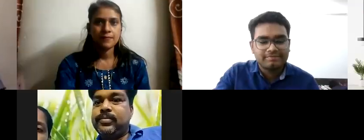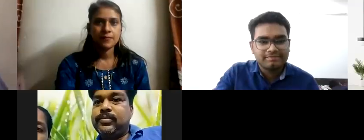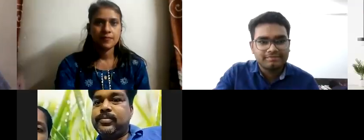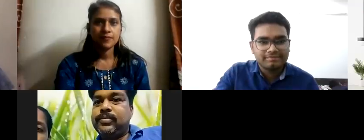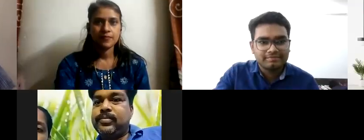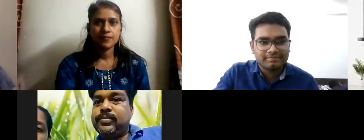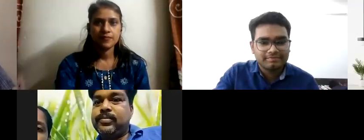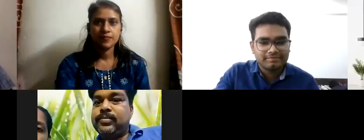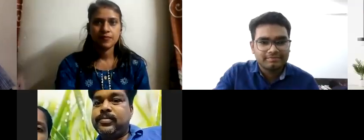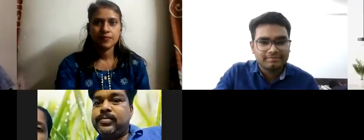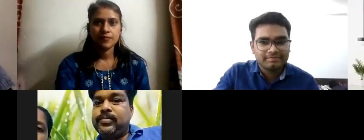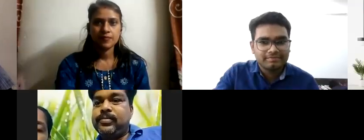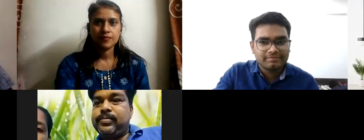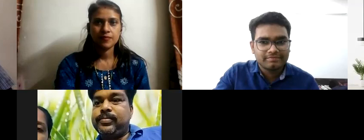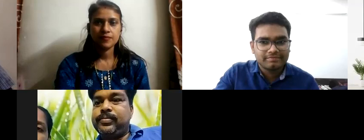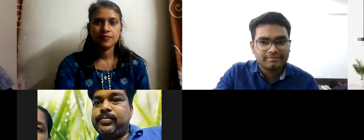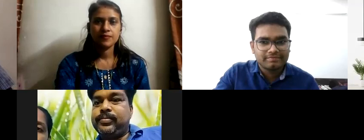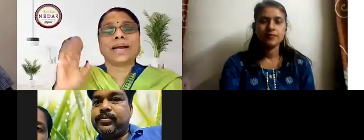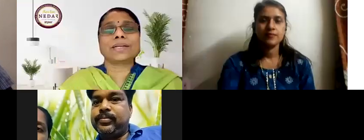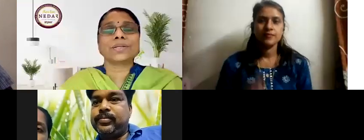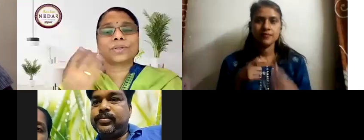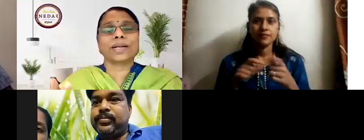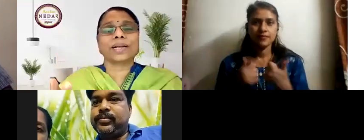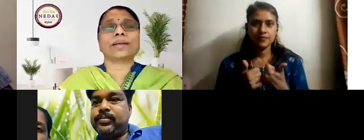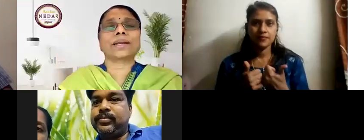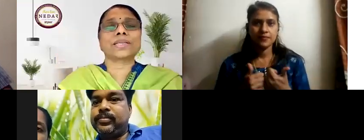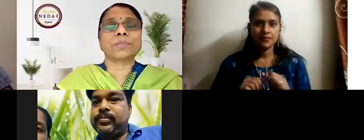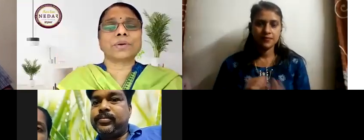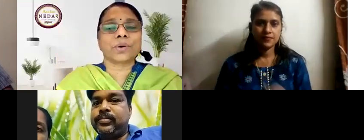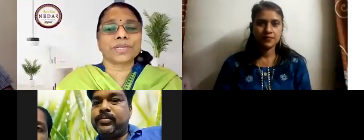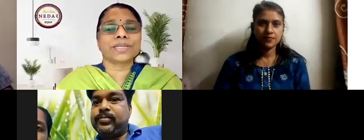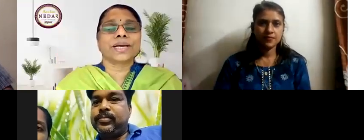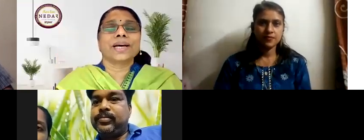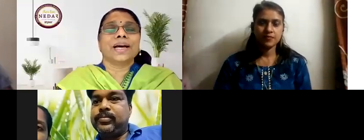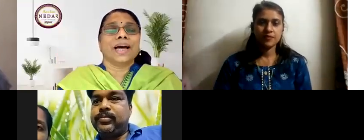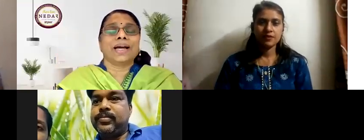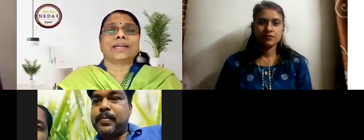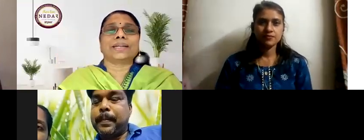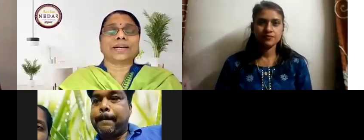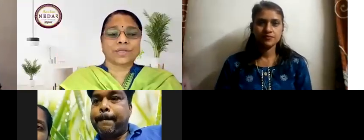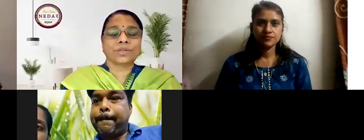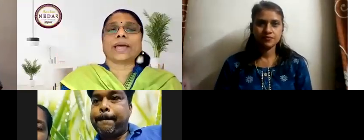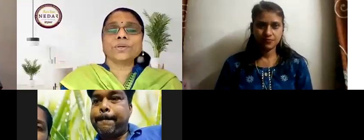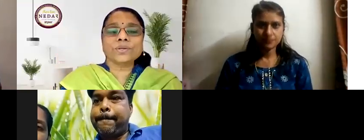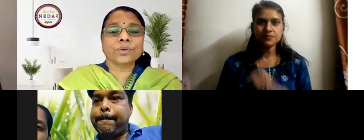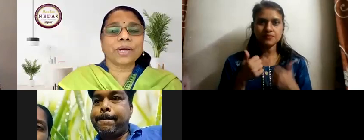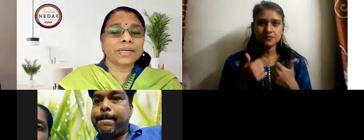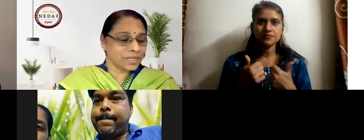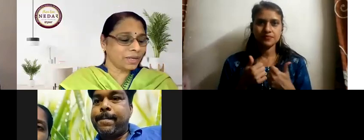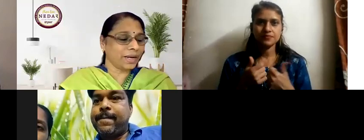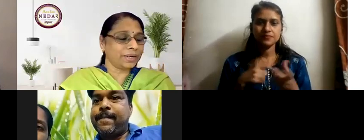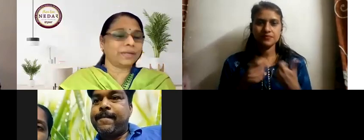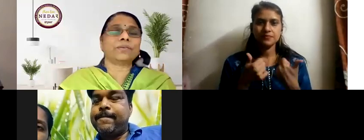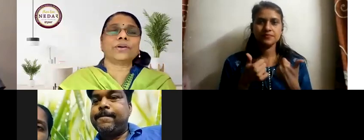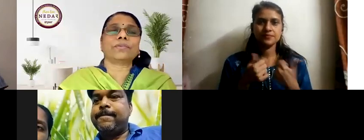me. If you're not able to hear, just put in a hand so that I can raise my voice. And so thank you so